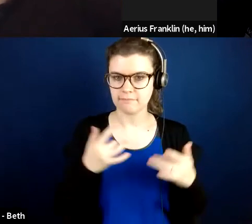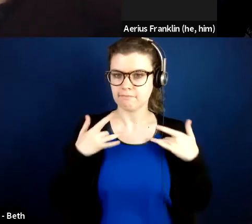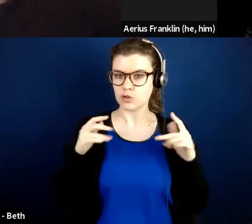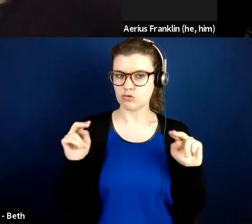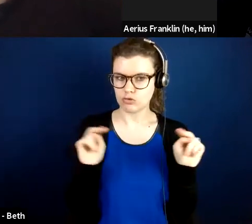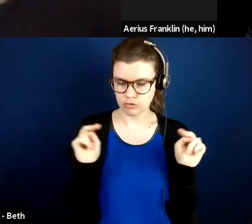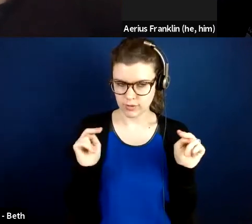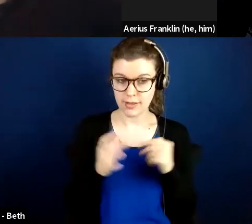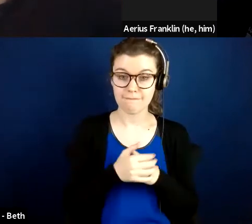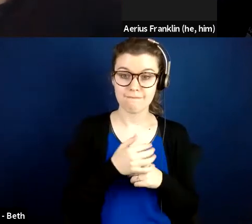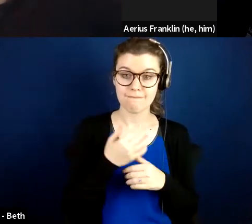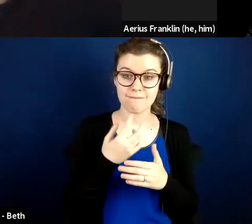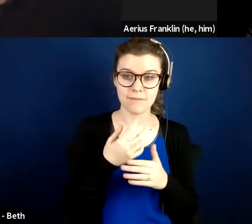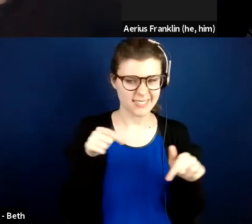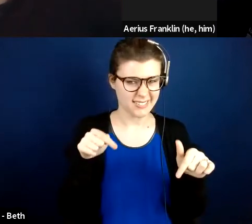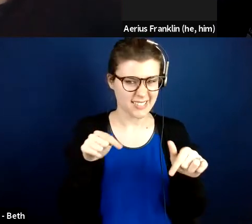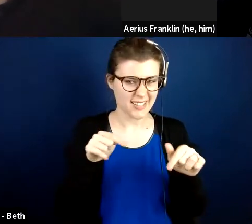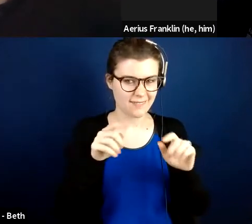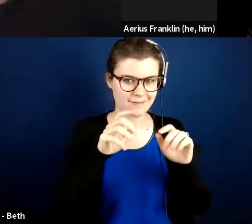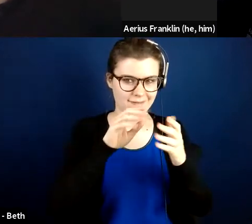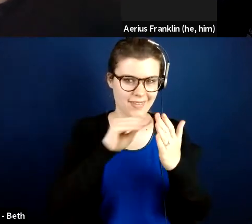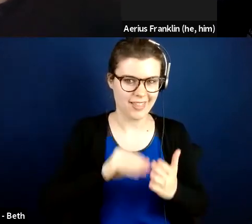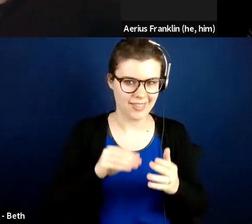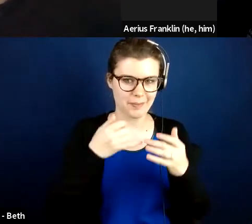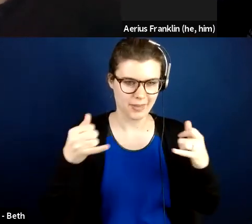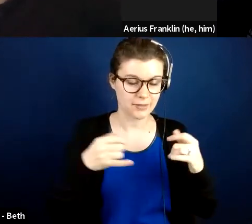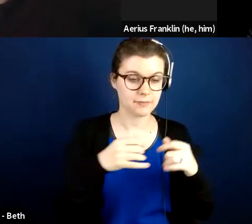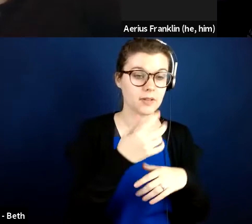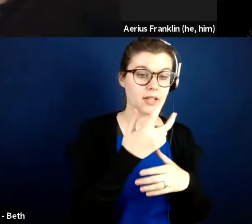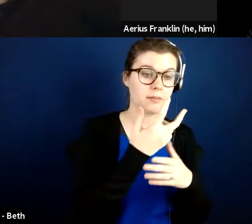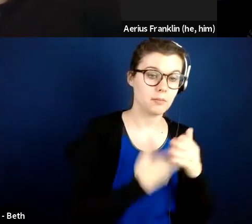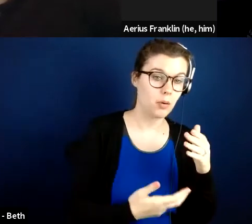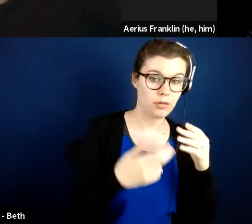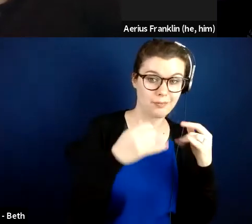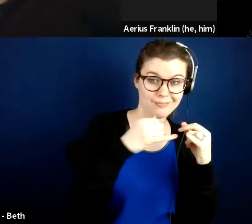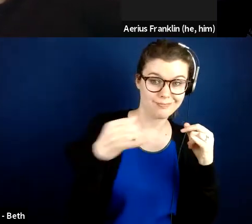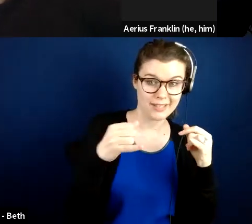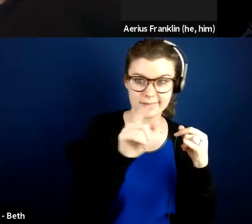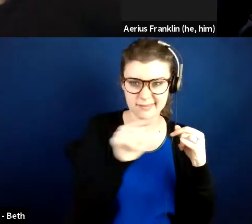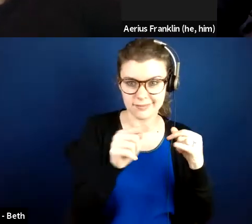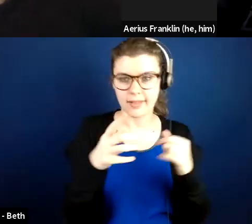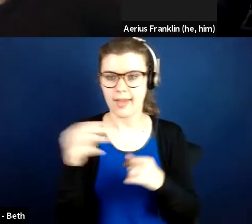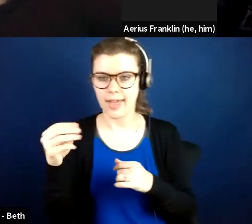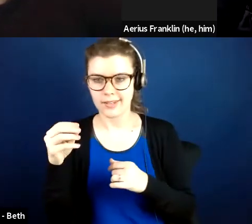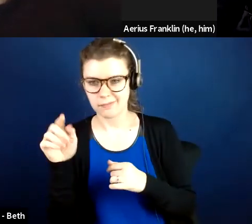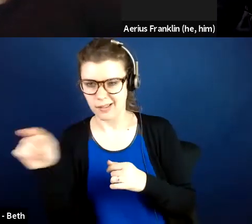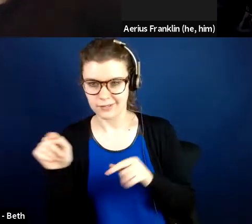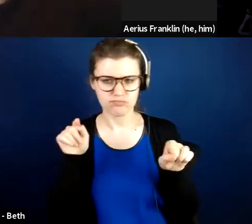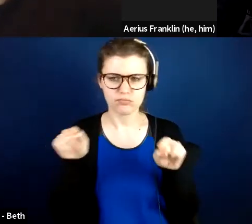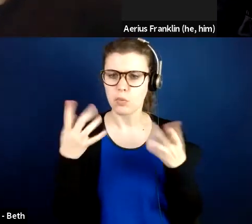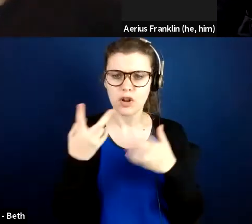and impartially. And this is a fill in the blank, and both blank and blank.